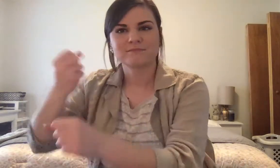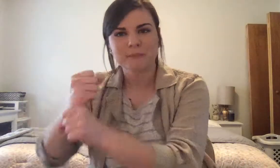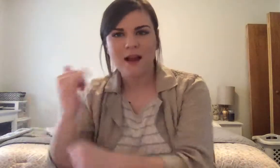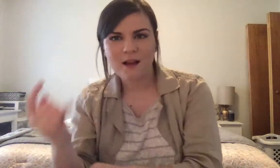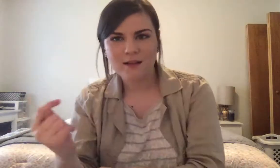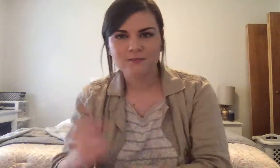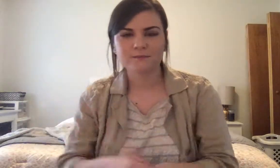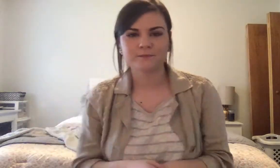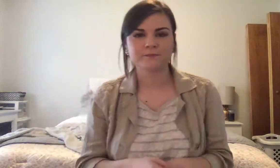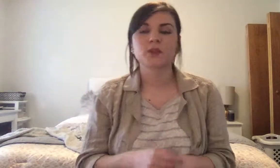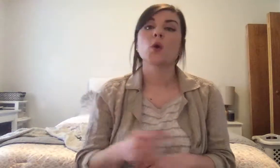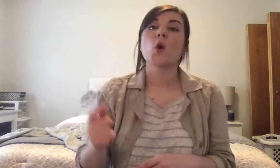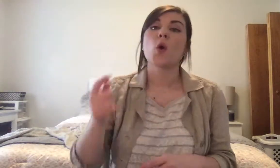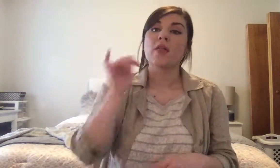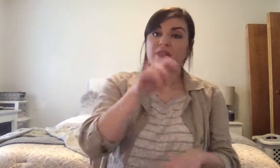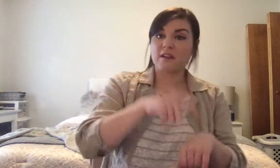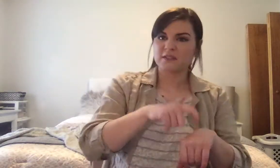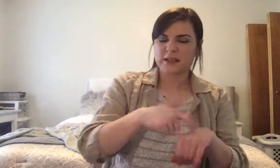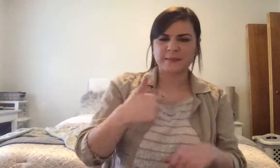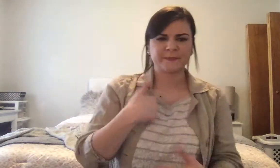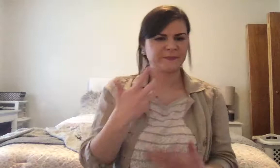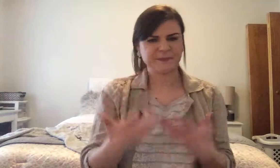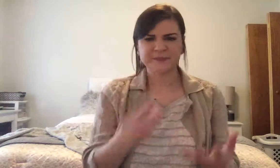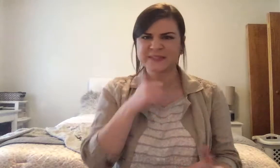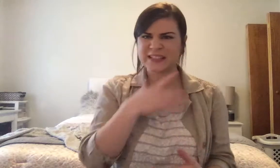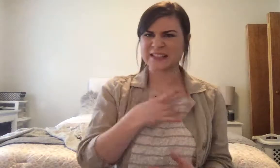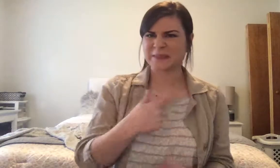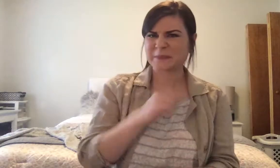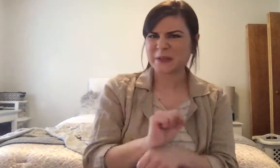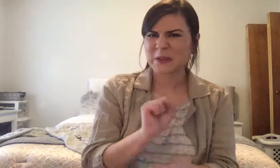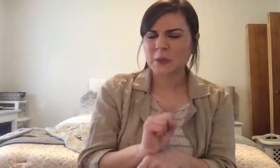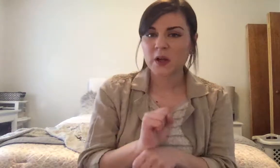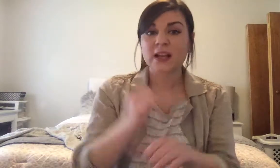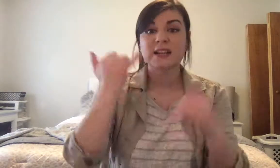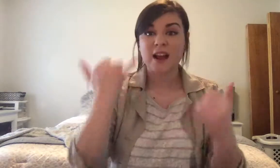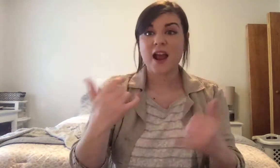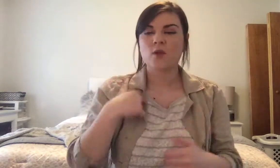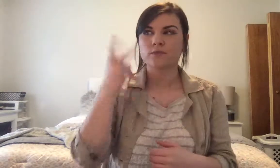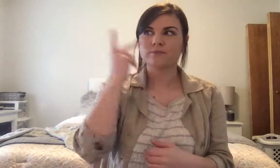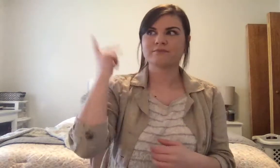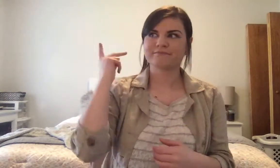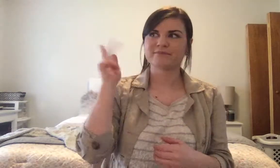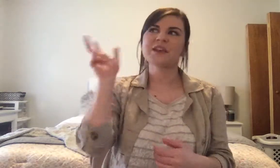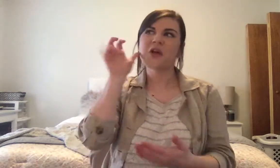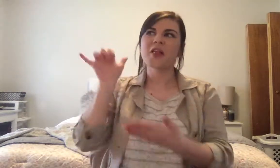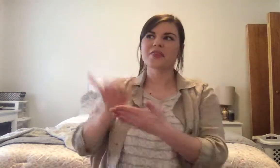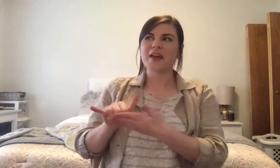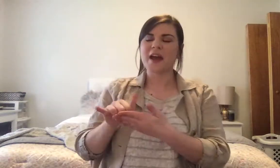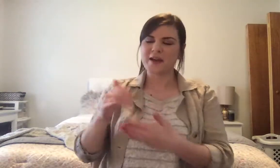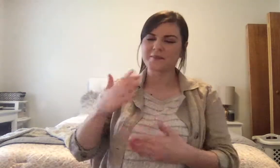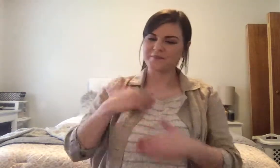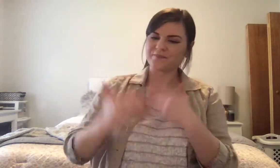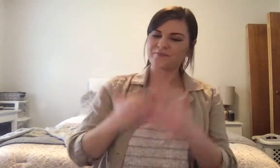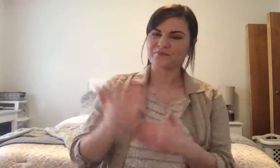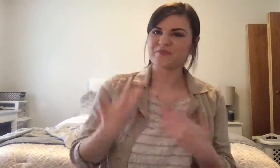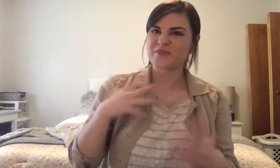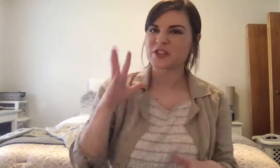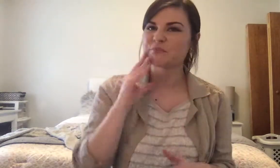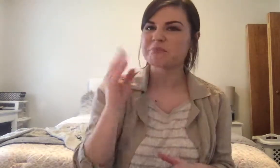really liking my work. But even now when I hear it, I've gone through that period of not liking my work, and I like my work now. I like the images